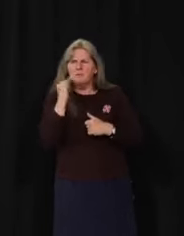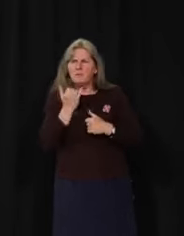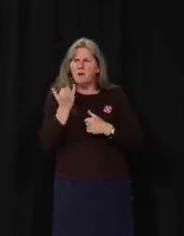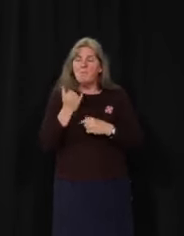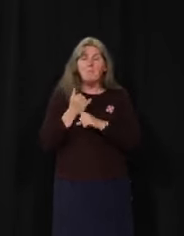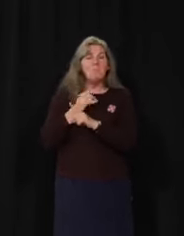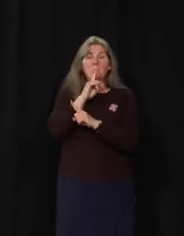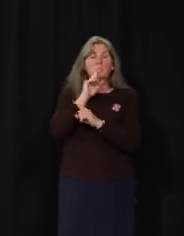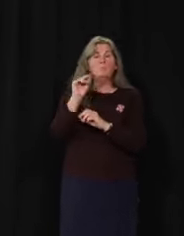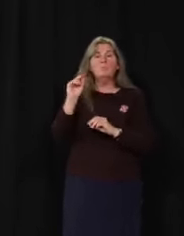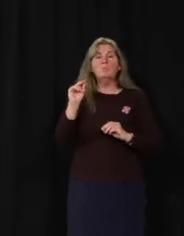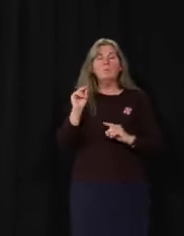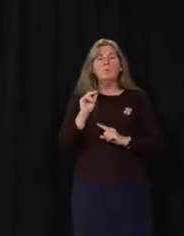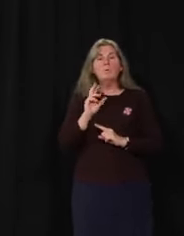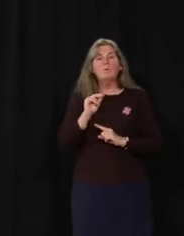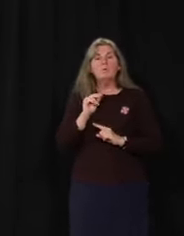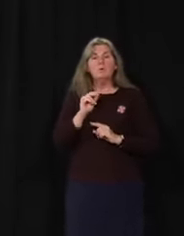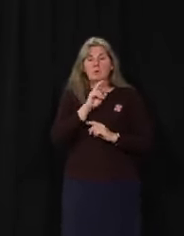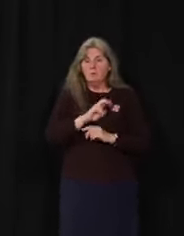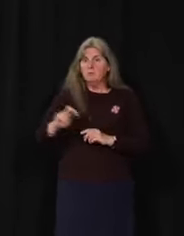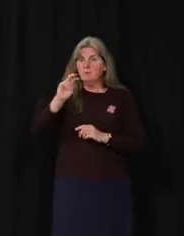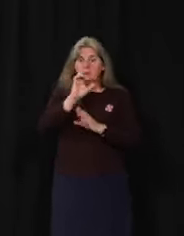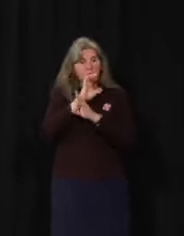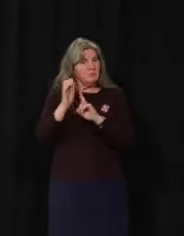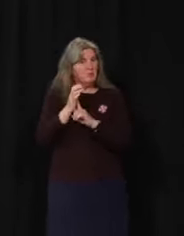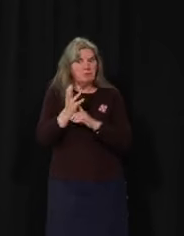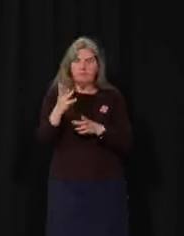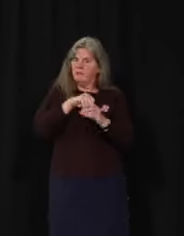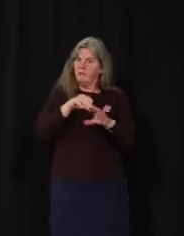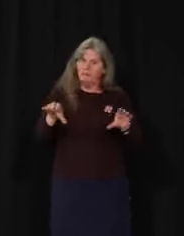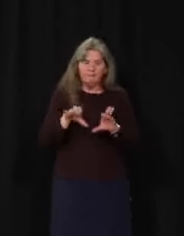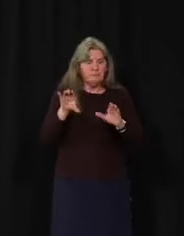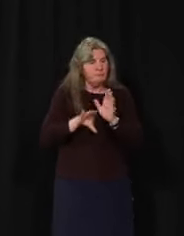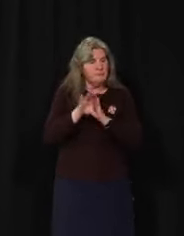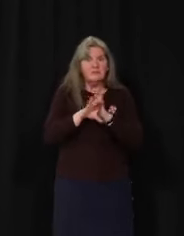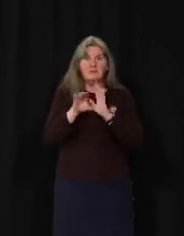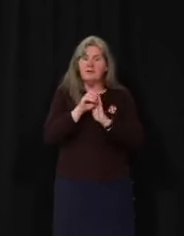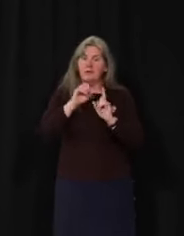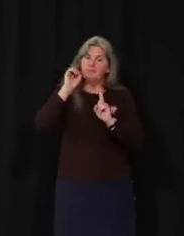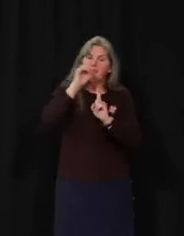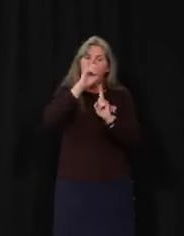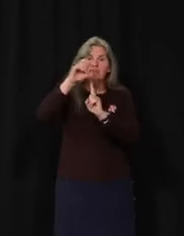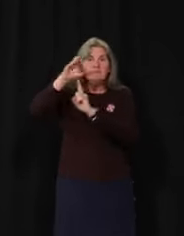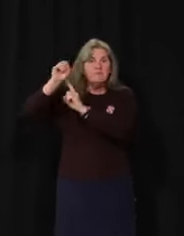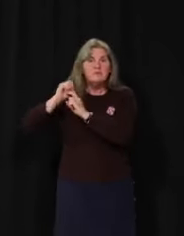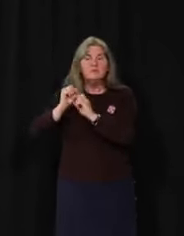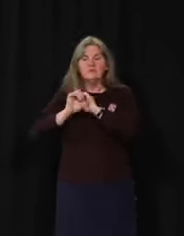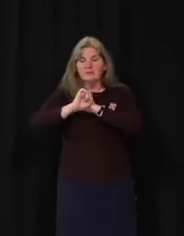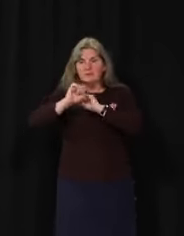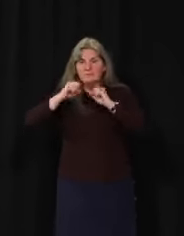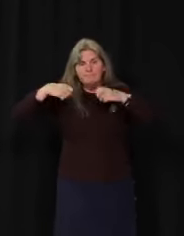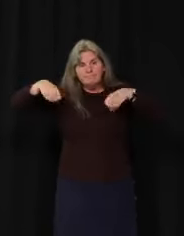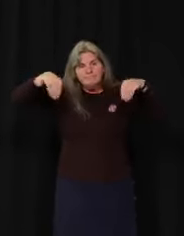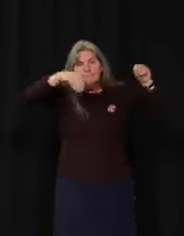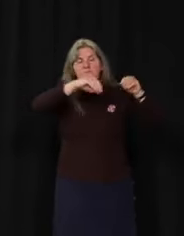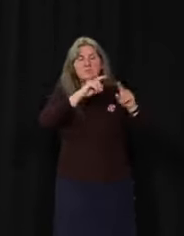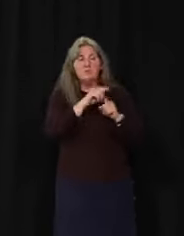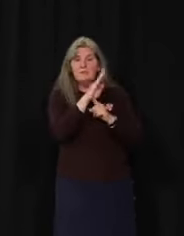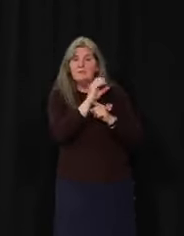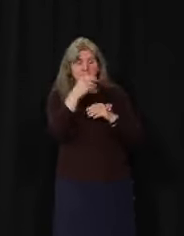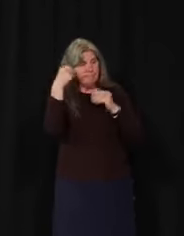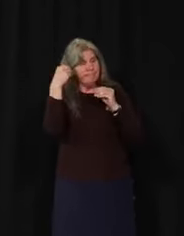No. Tourism and Culture has been extremely active in developing a campaign directed specifically to market to British Columbia,